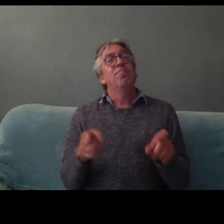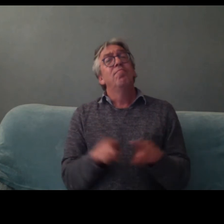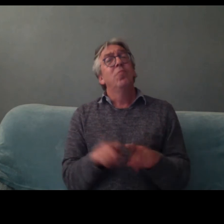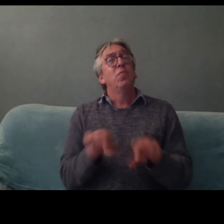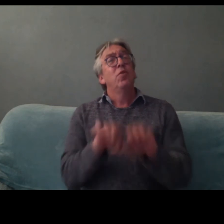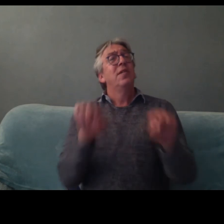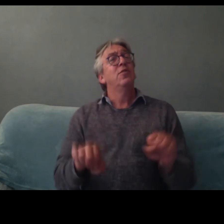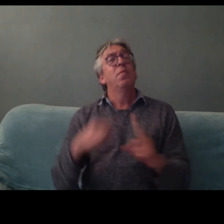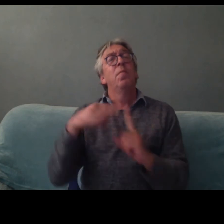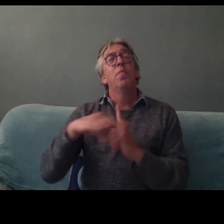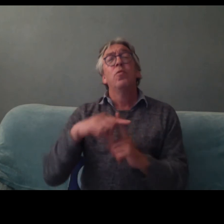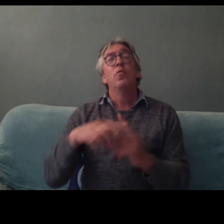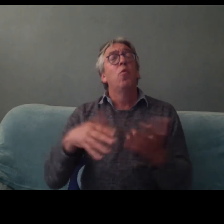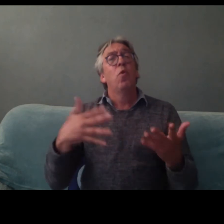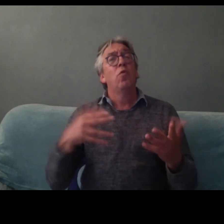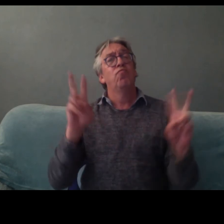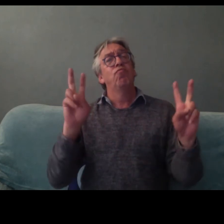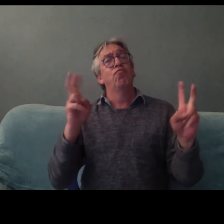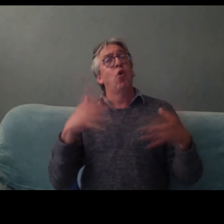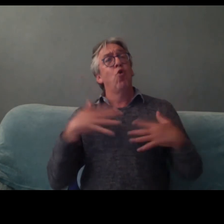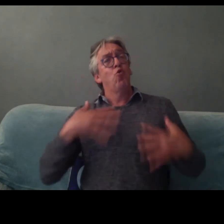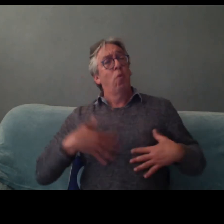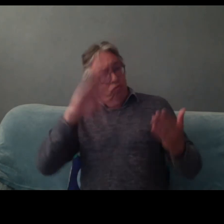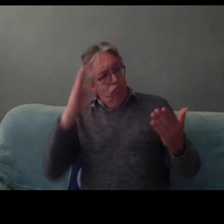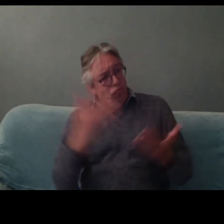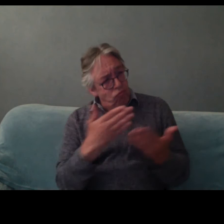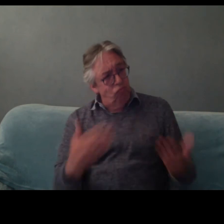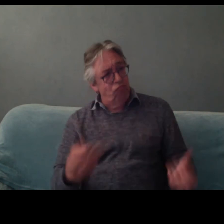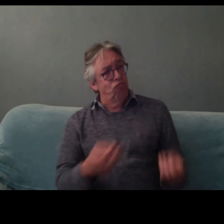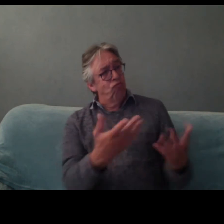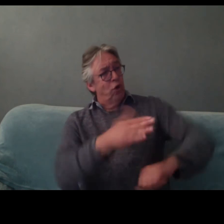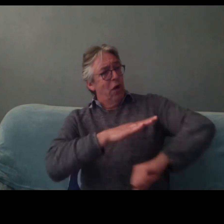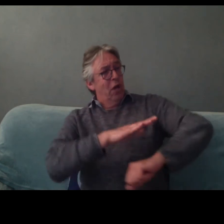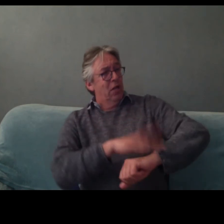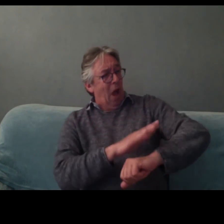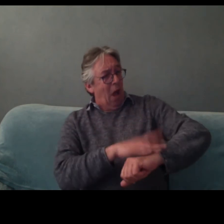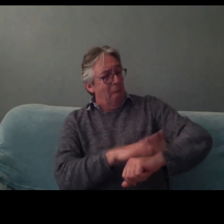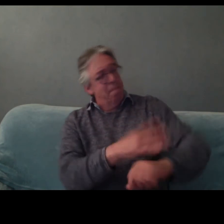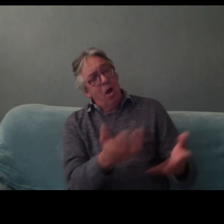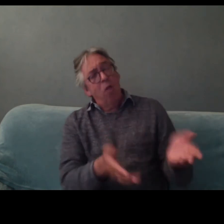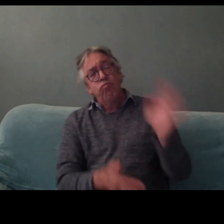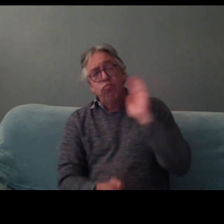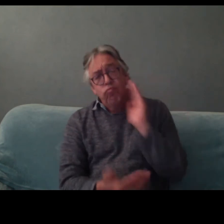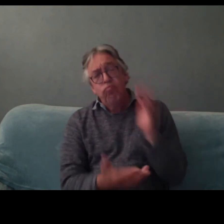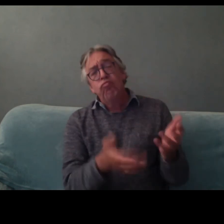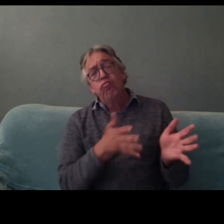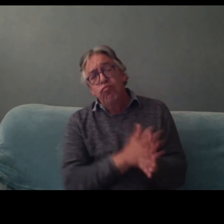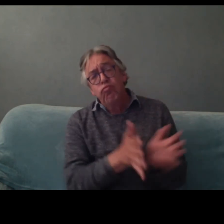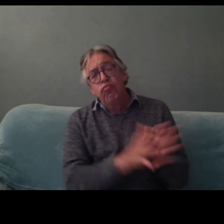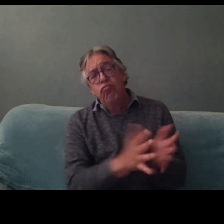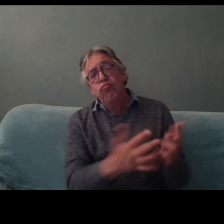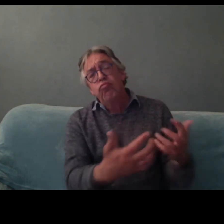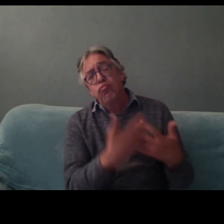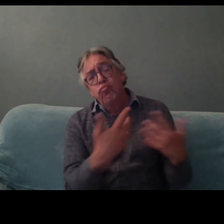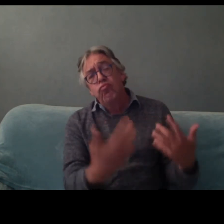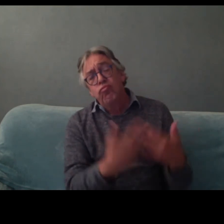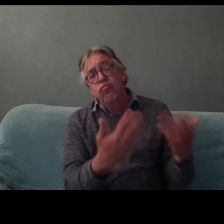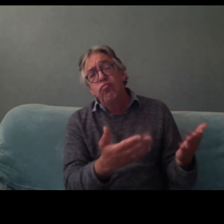their disability which are unique to them. The assessment procedures and the whole assessment